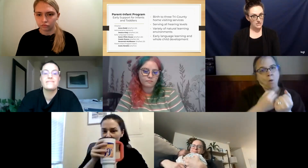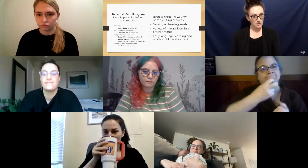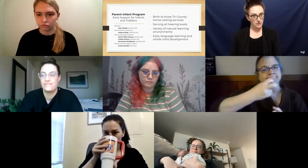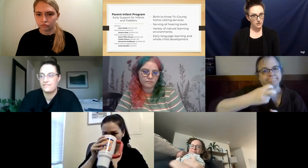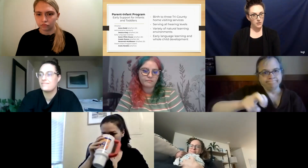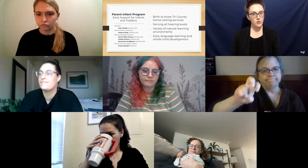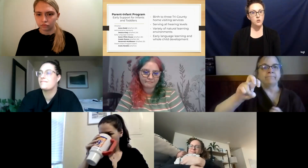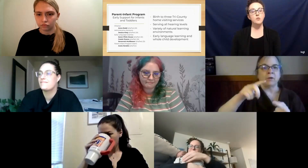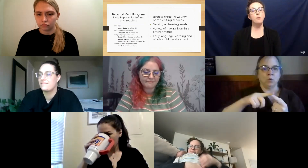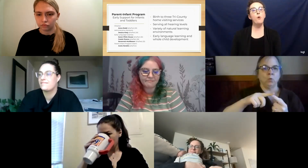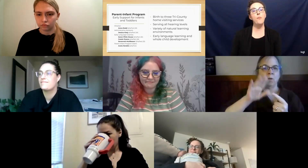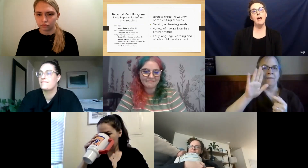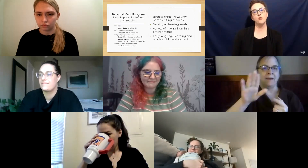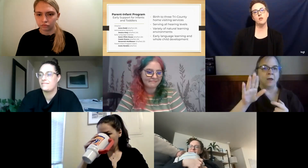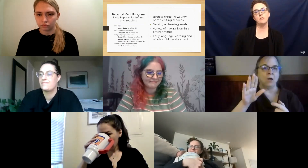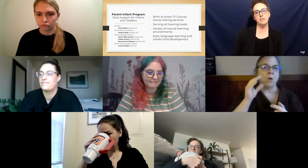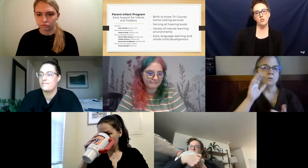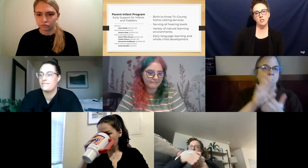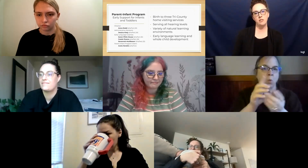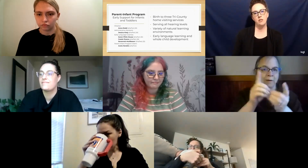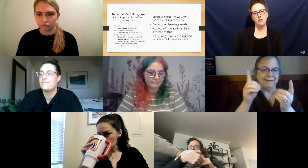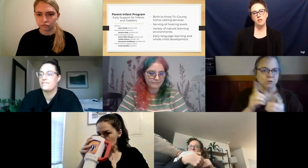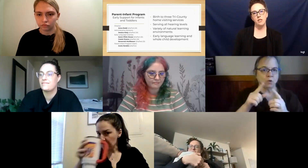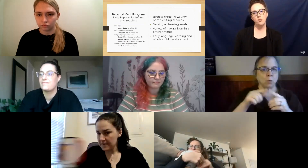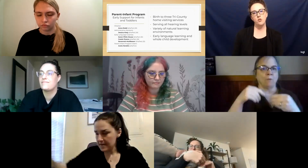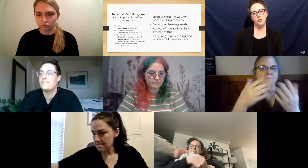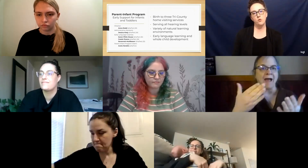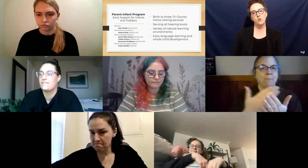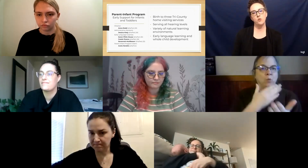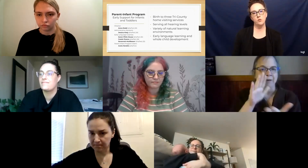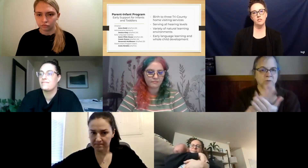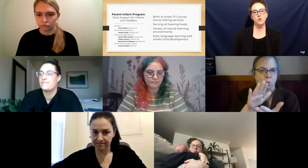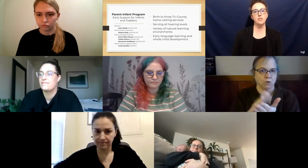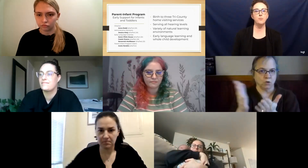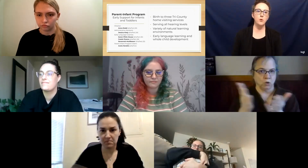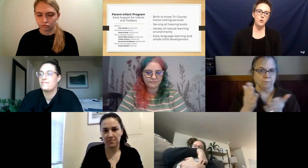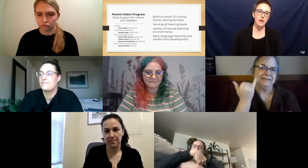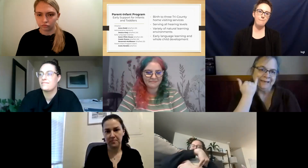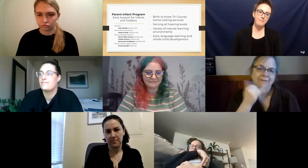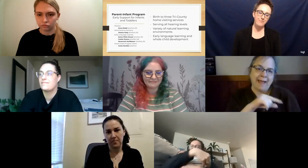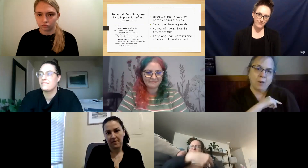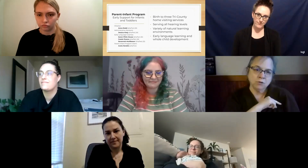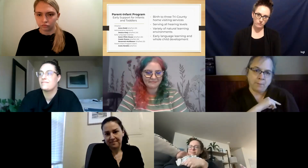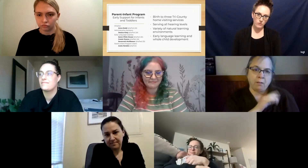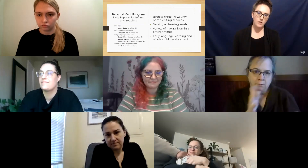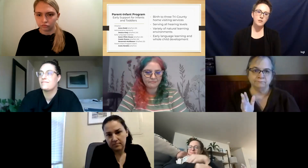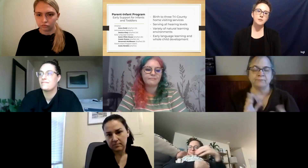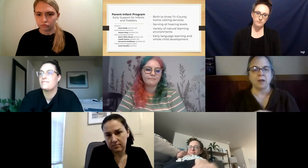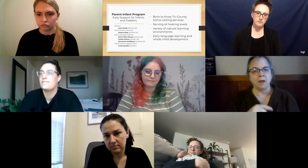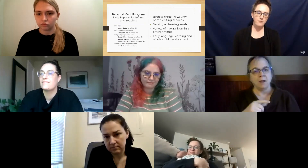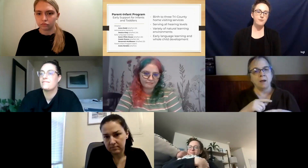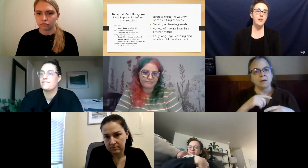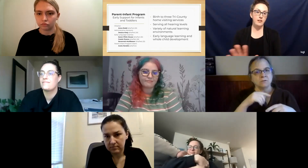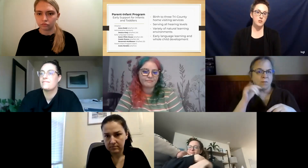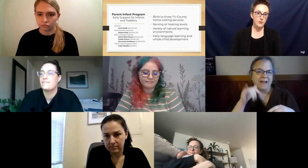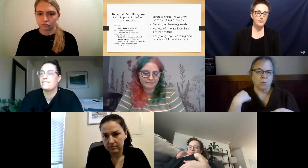district to support that transition into the school district's program,